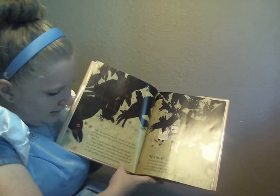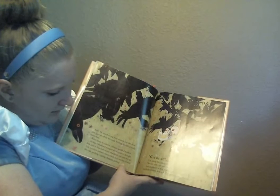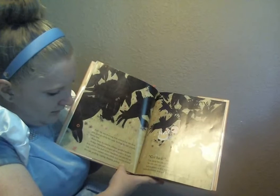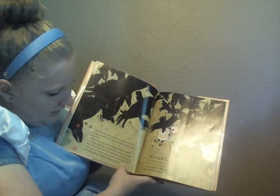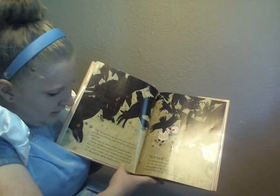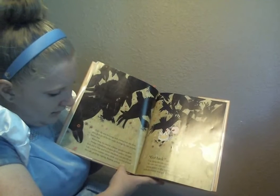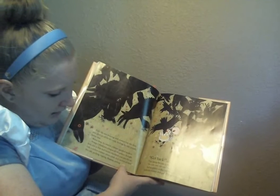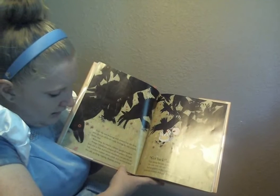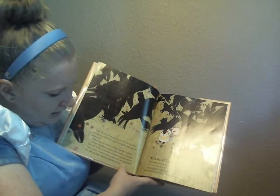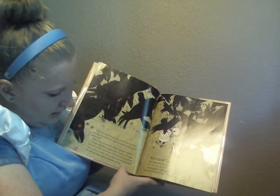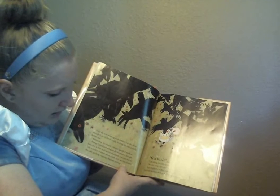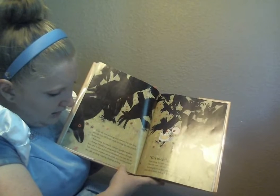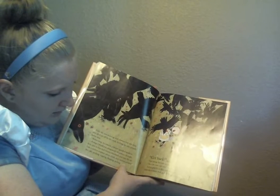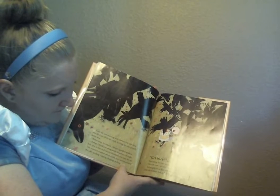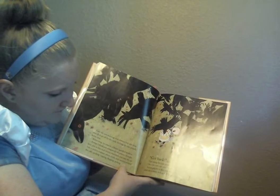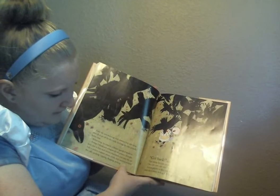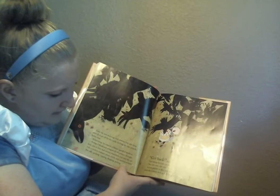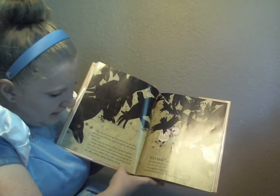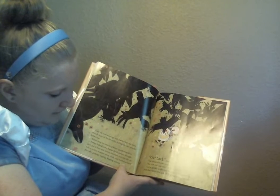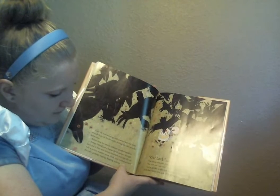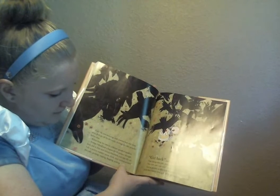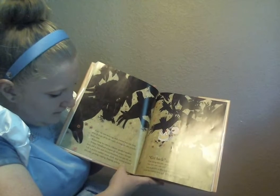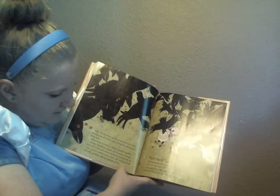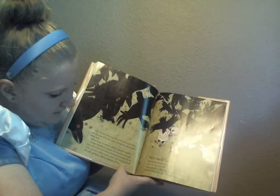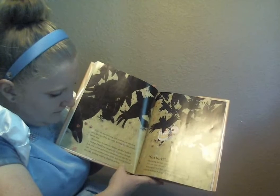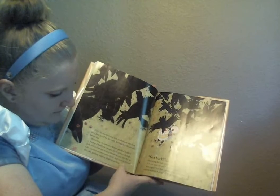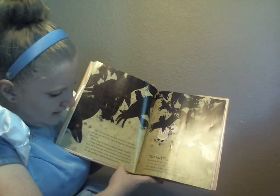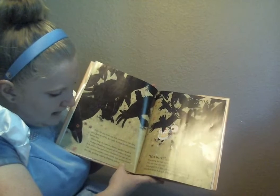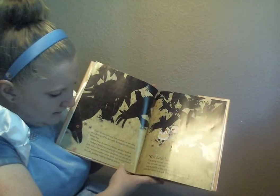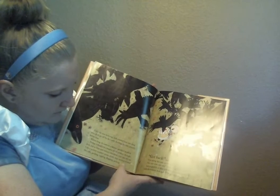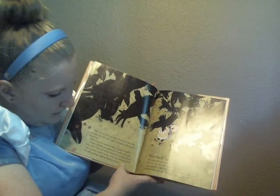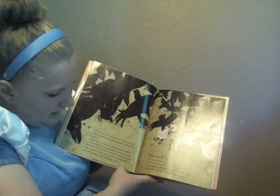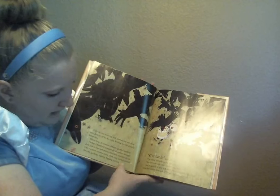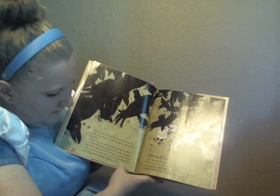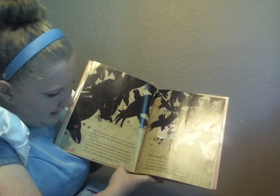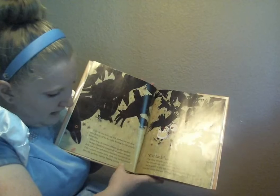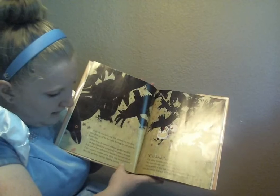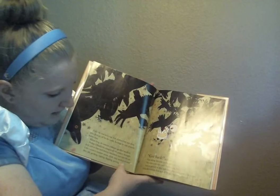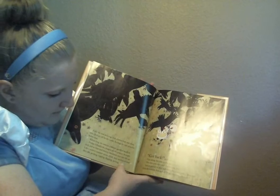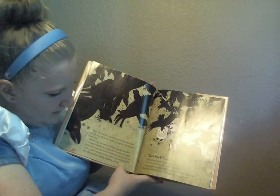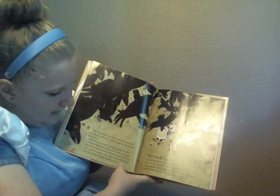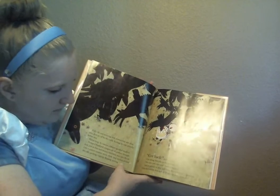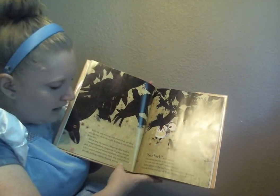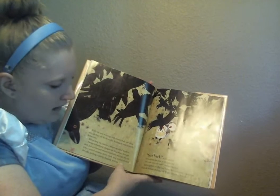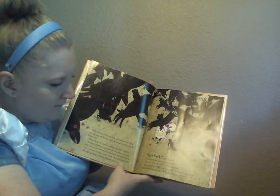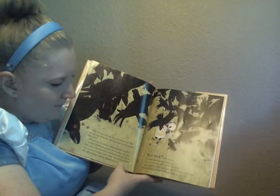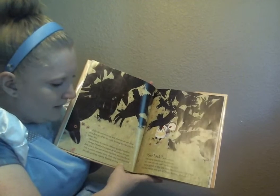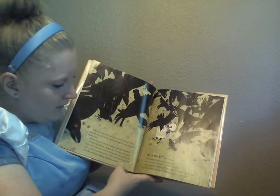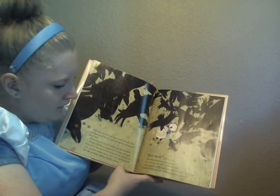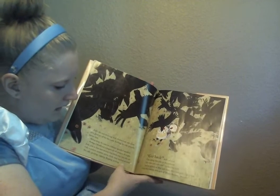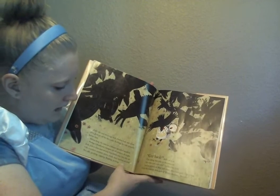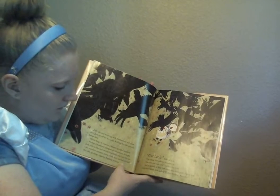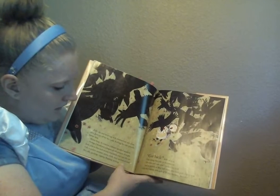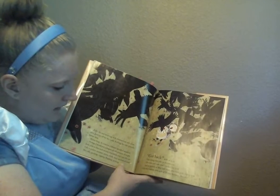caw, caw, caw, caw, cackled the birds. And as quickly as they had come, they were gone, taking with